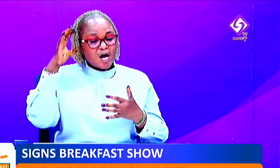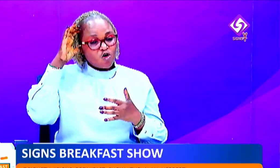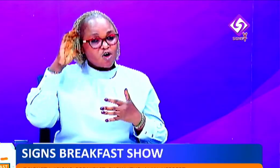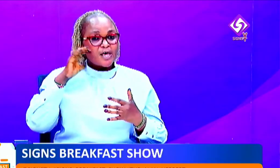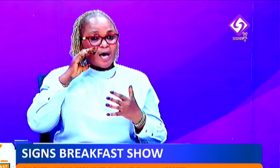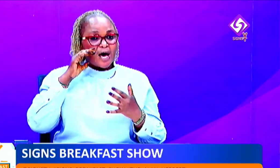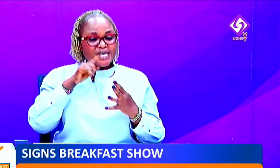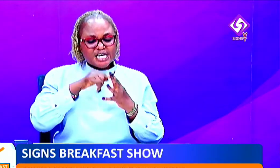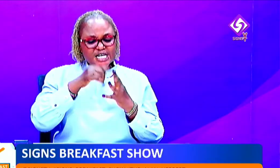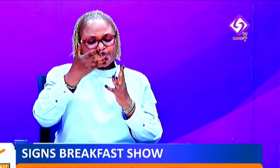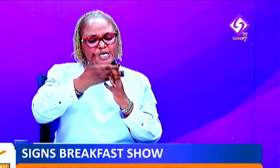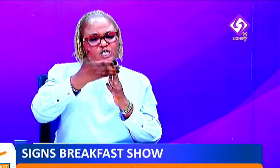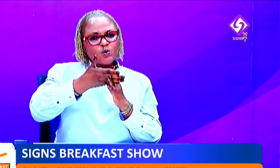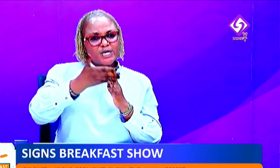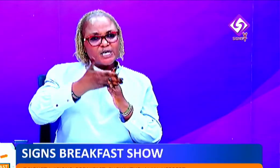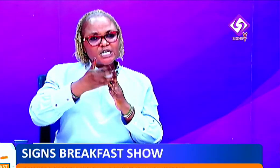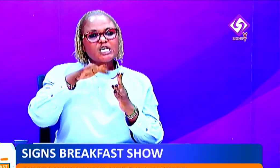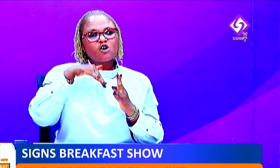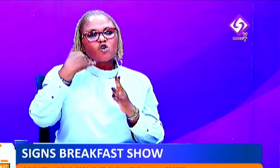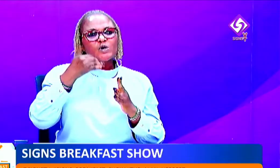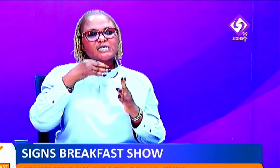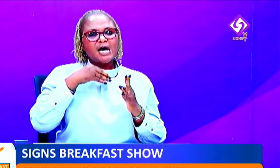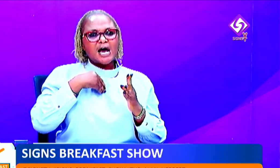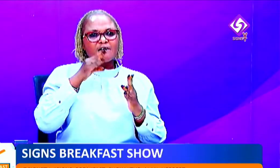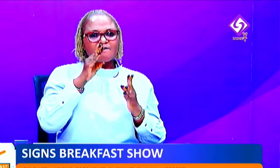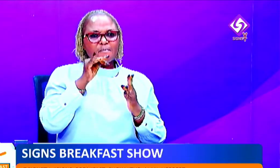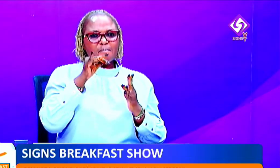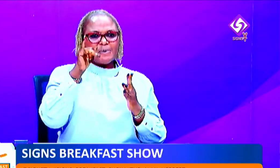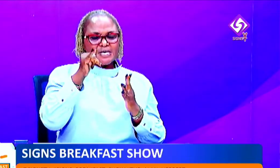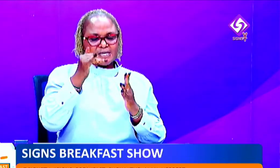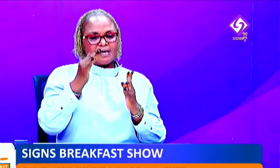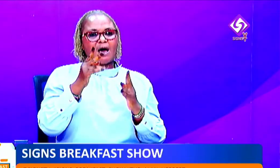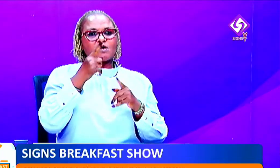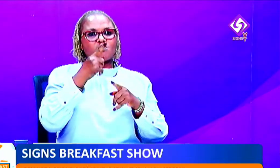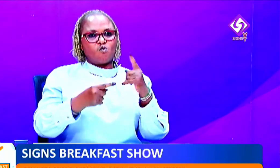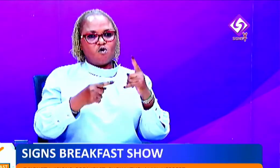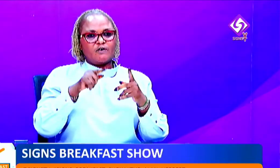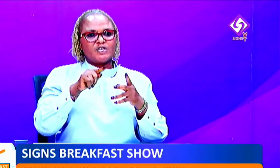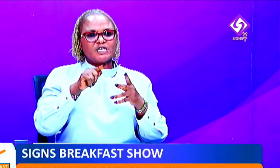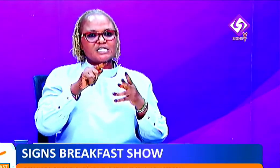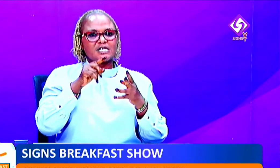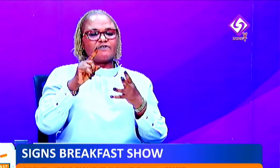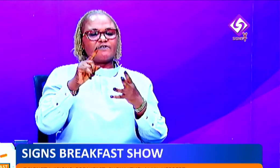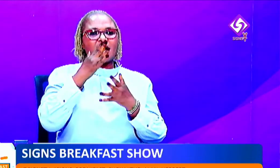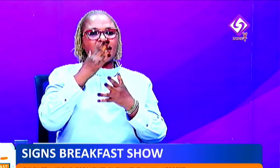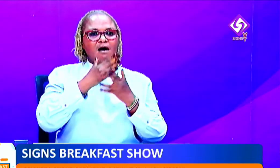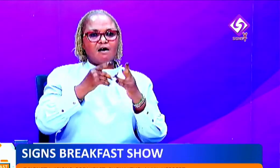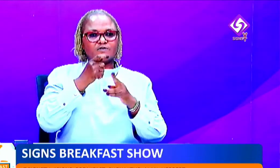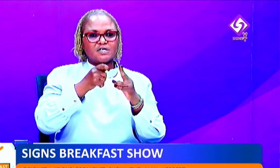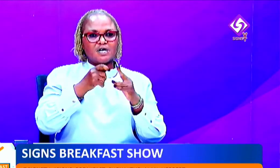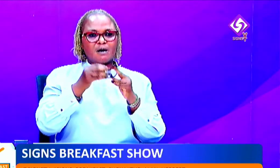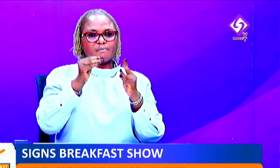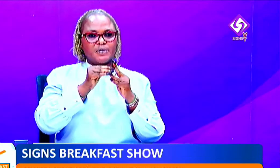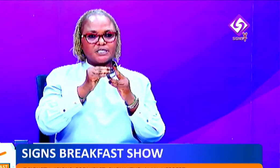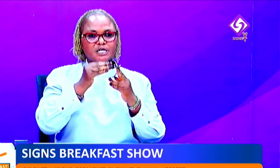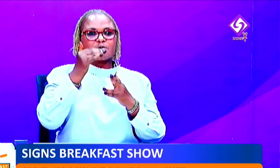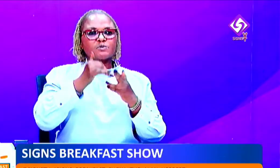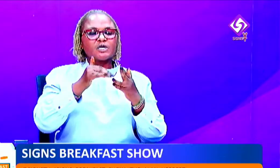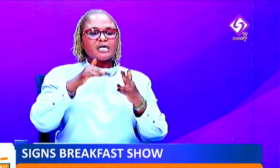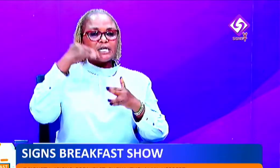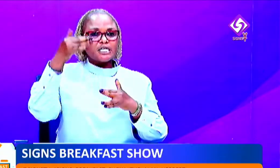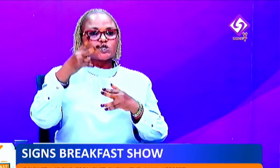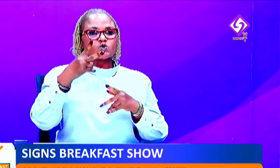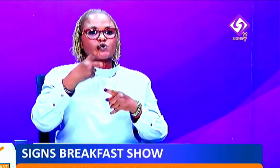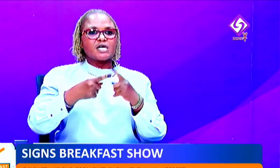had the Congress in South Korea at Jeju, and they usually have